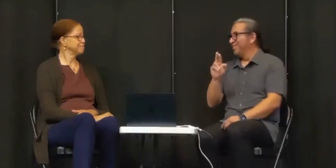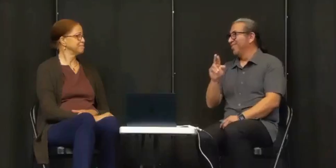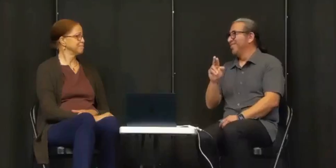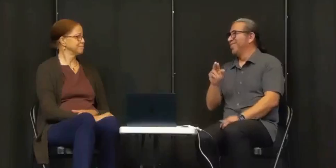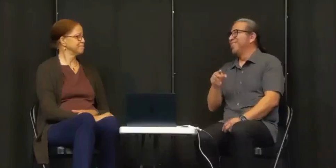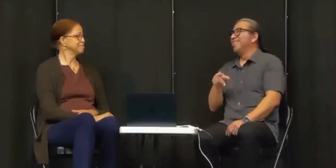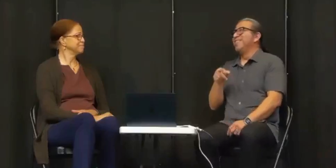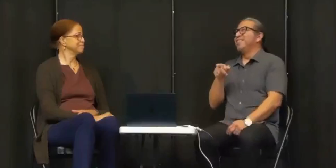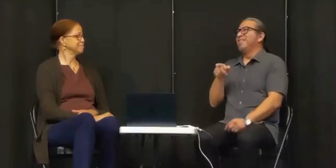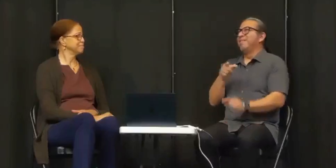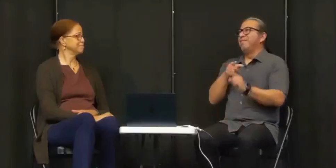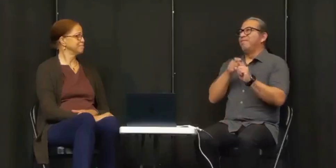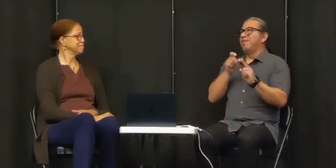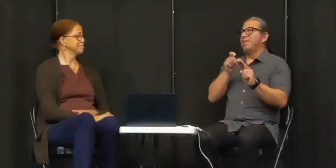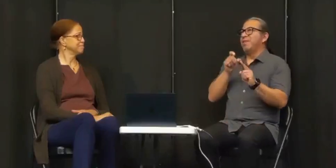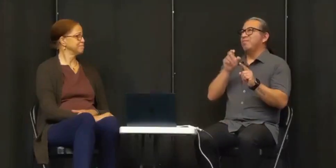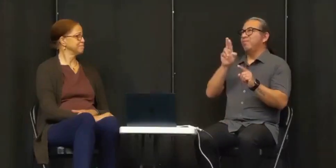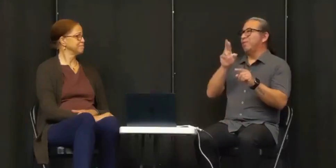Schlitzerfer